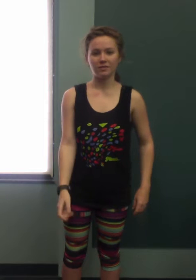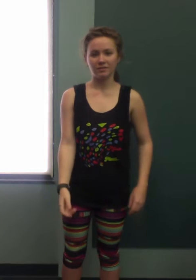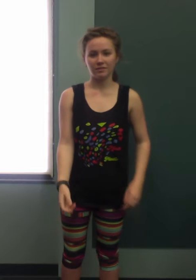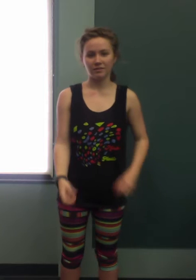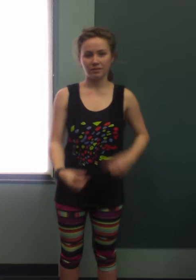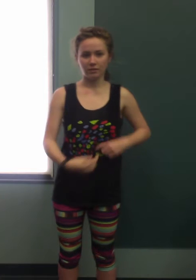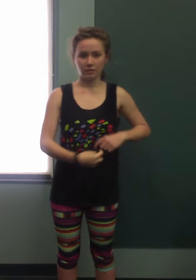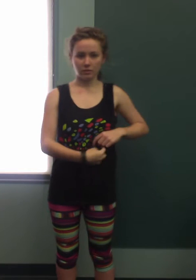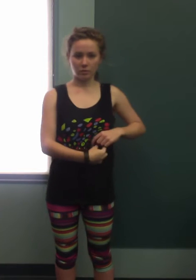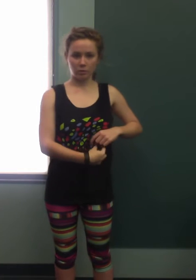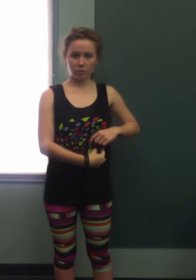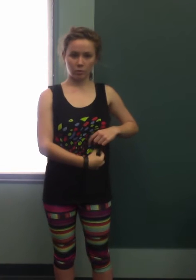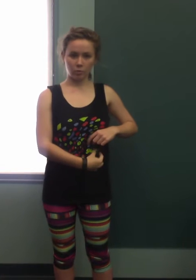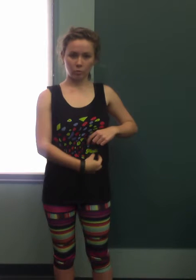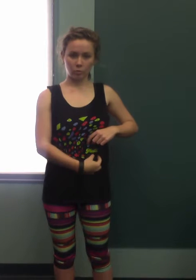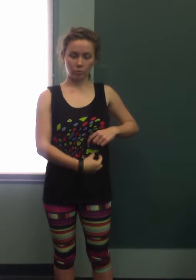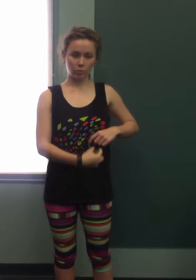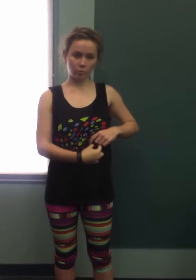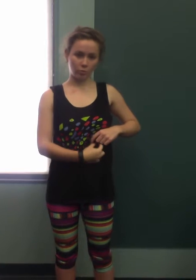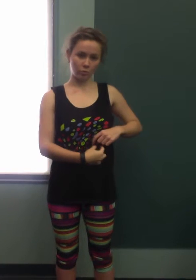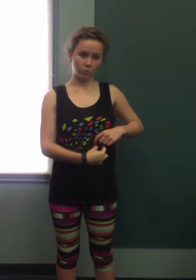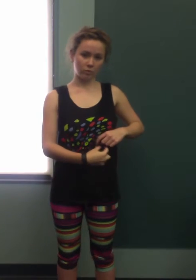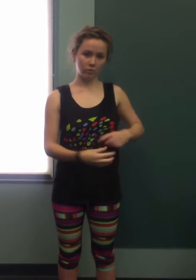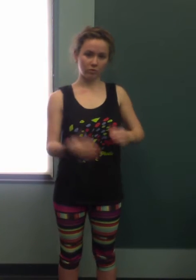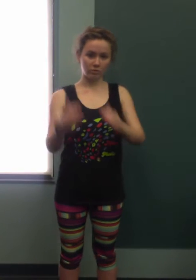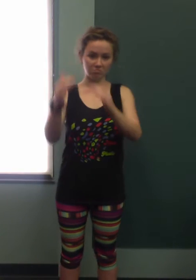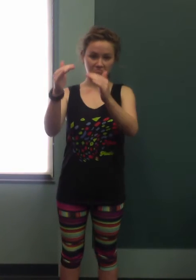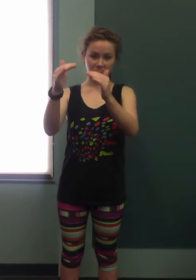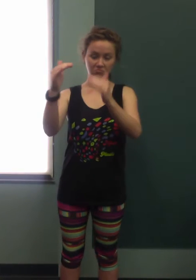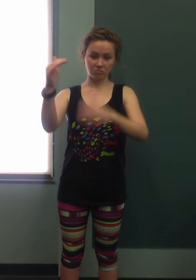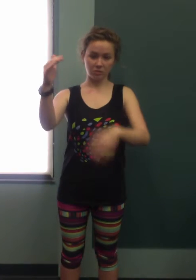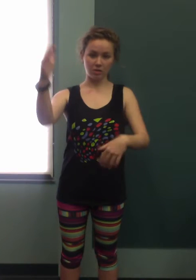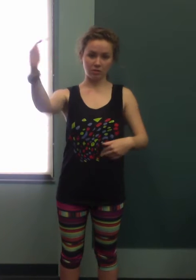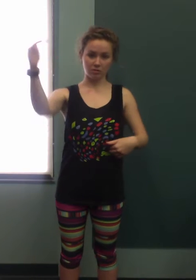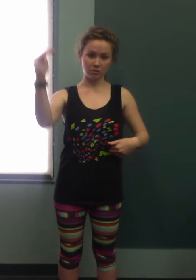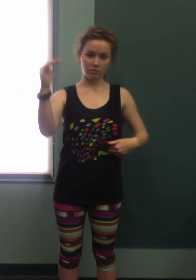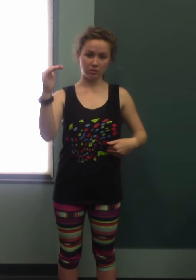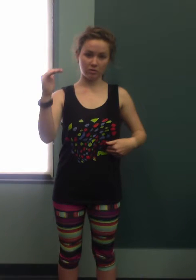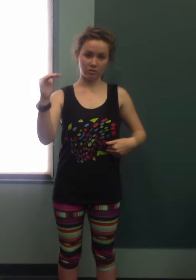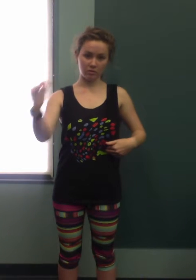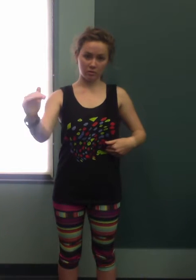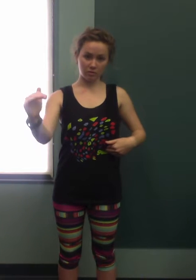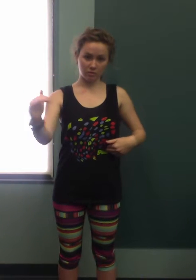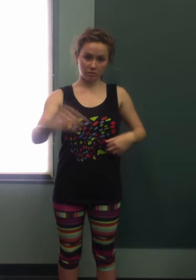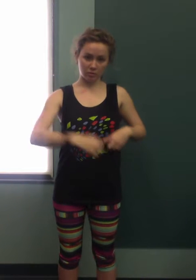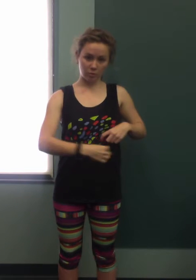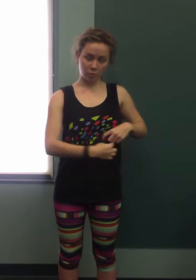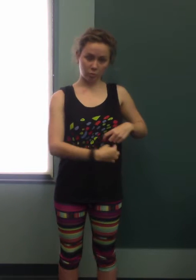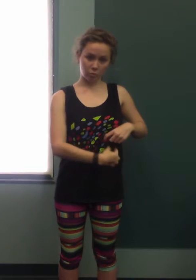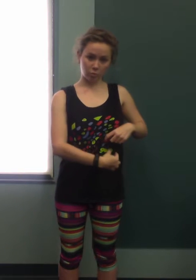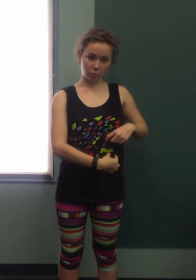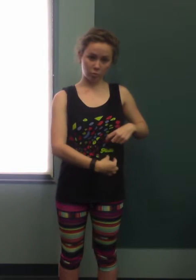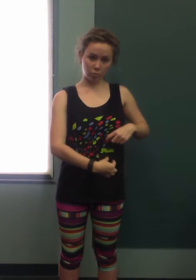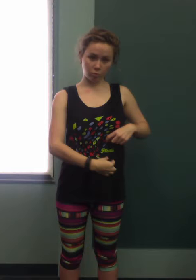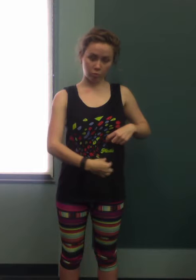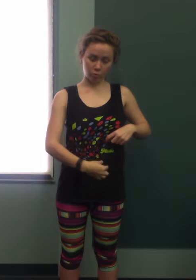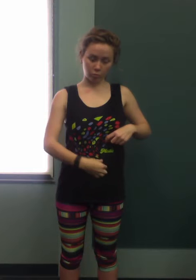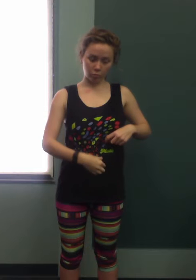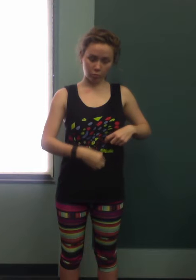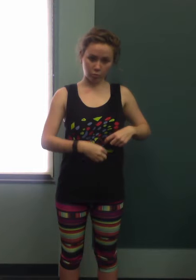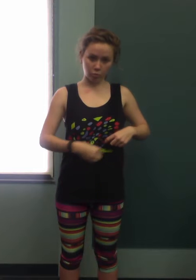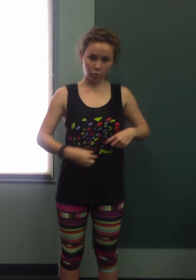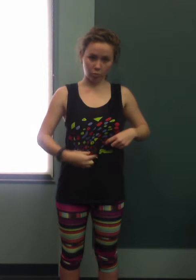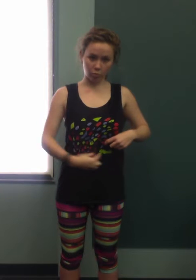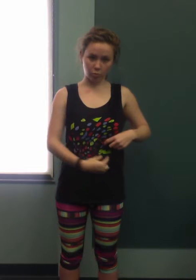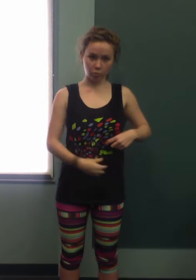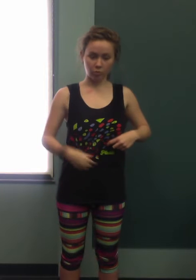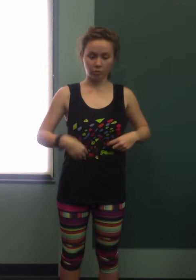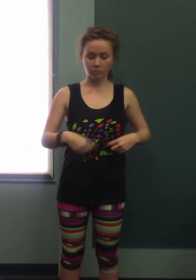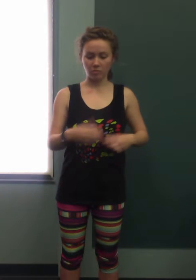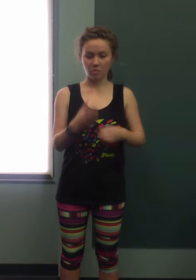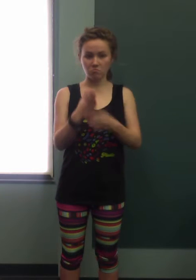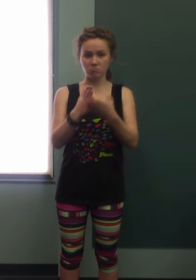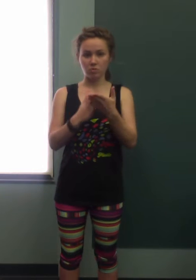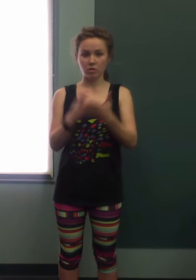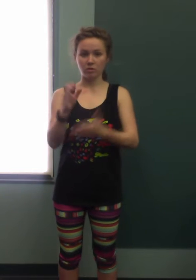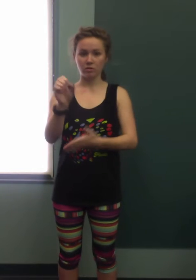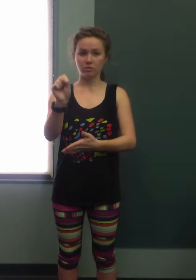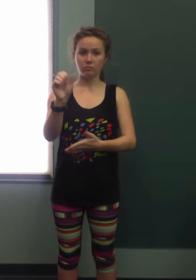it comes into our body. Next, we move and continue down the small intestine into the jejunum and the ileum. And so if we kind of follow, so this would be the